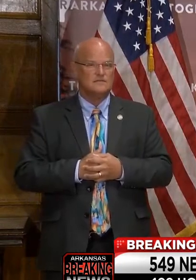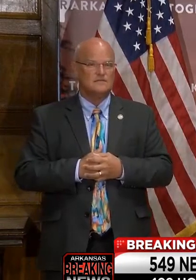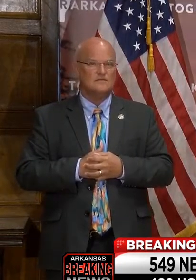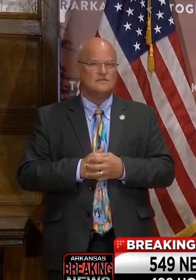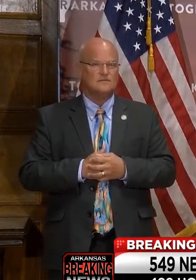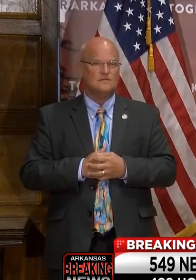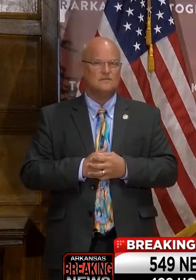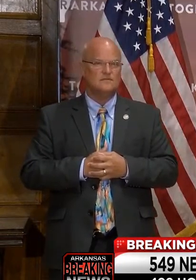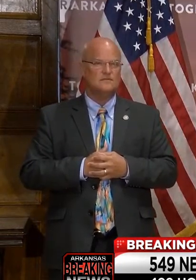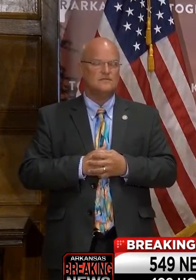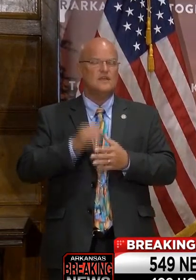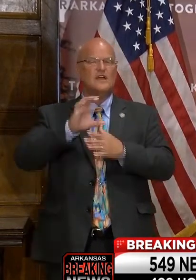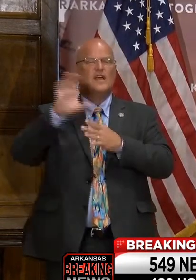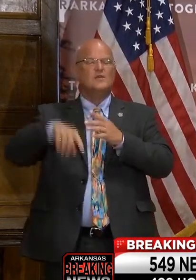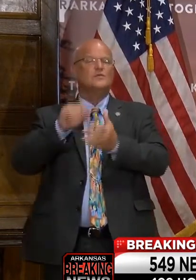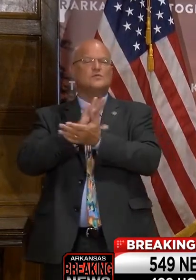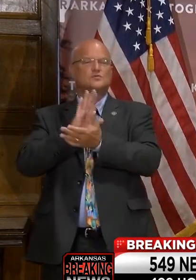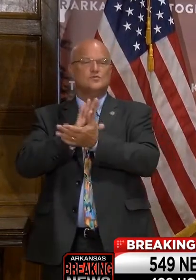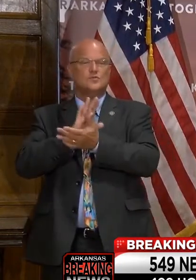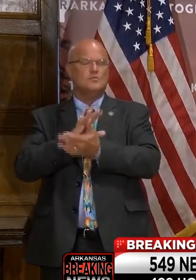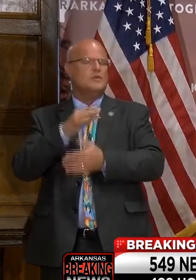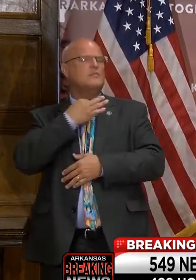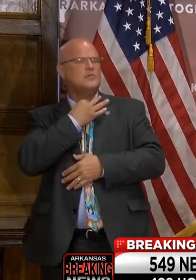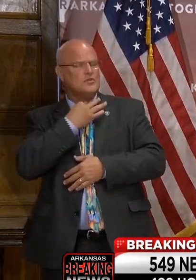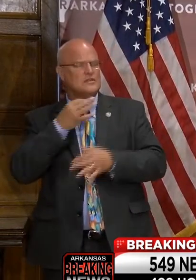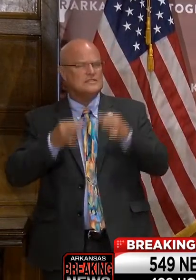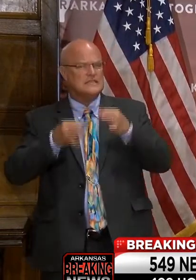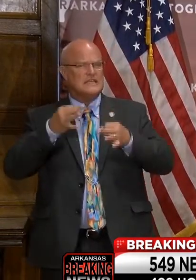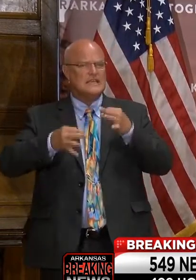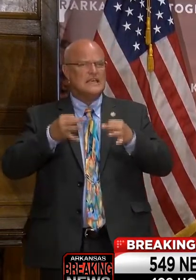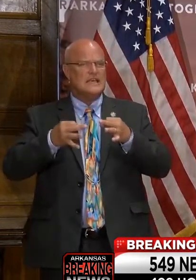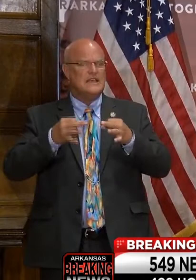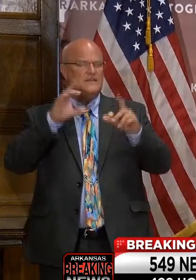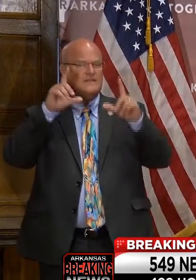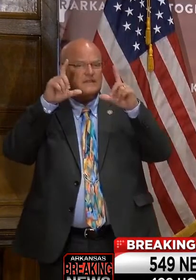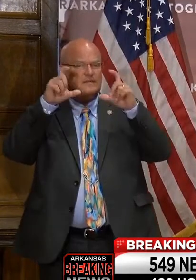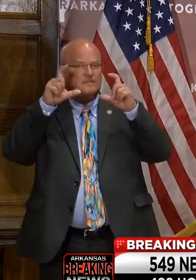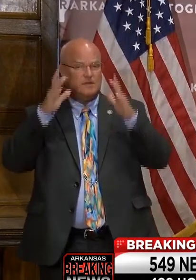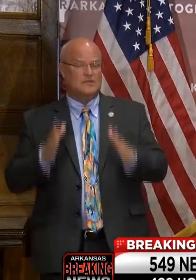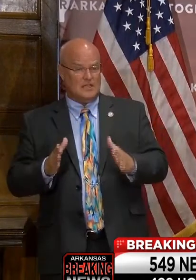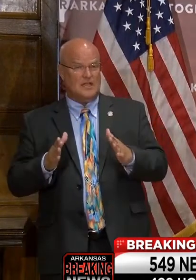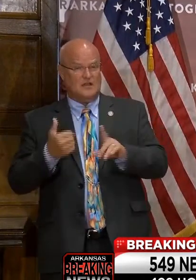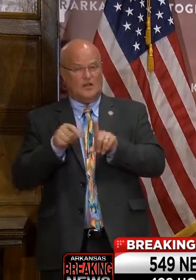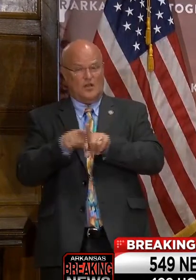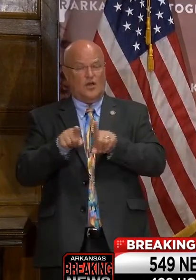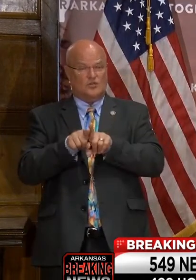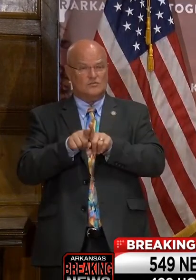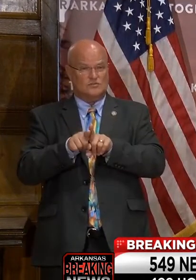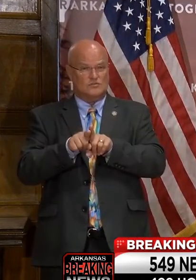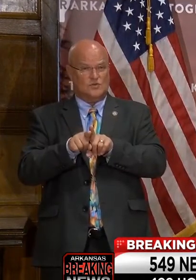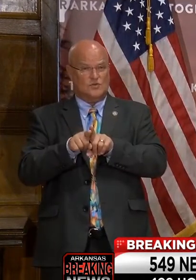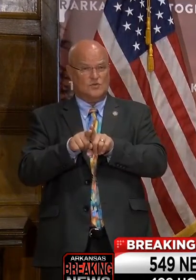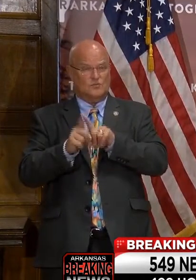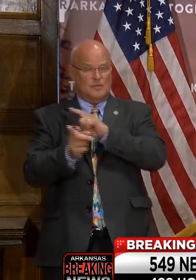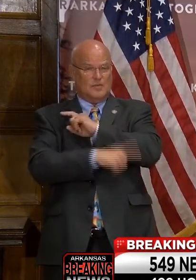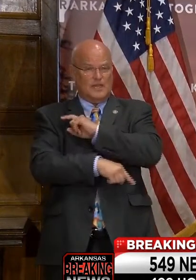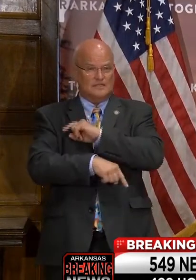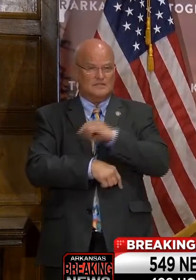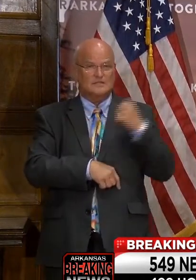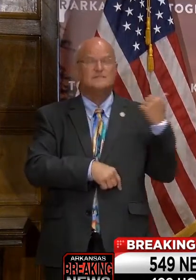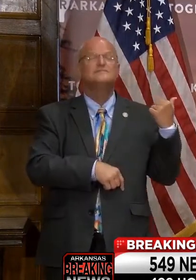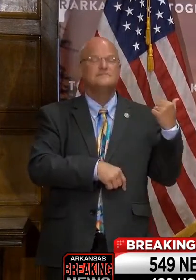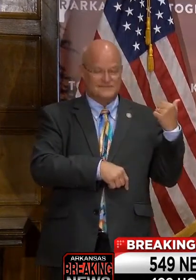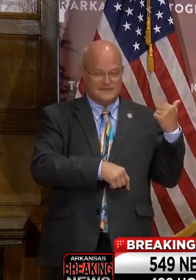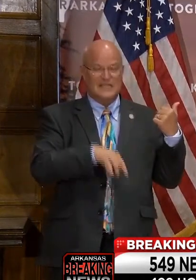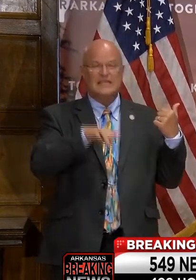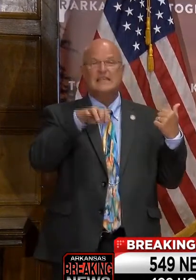Consequences to the school, but also curious if the picture taker would also be punished. Yeah,